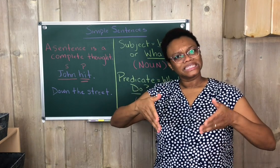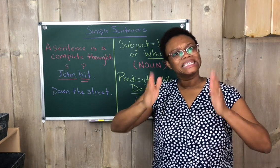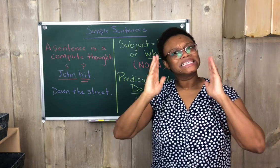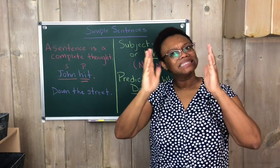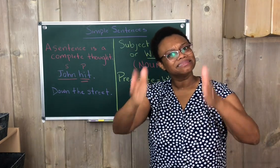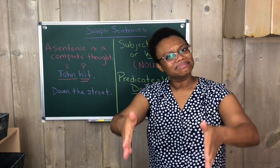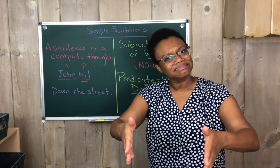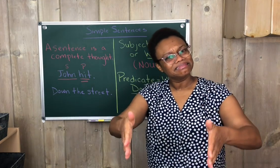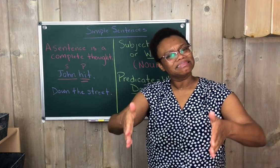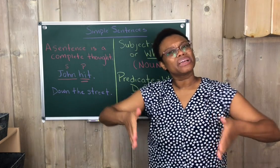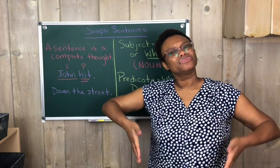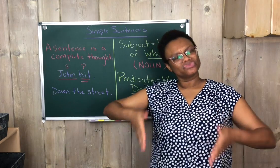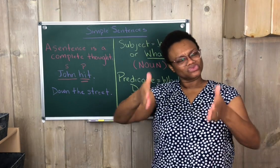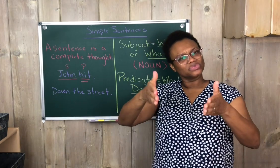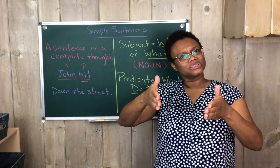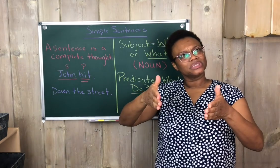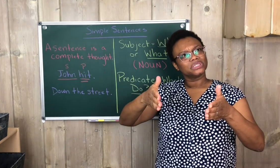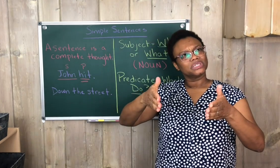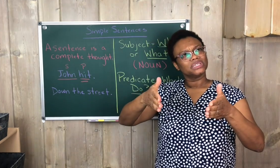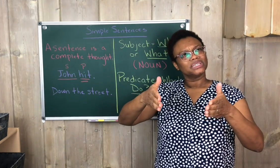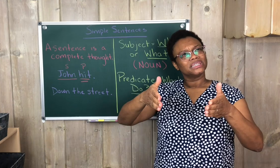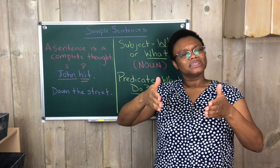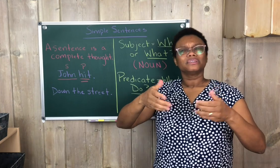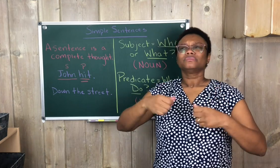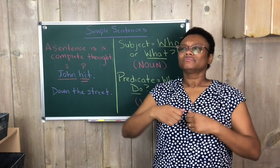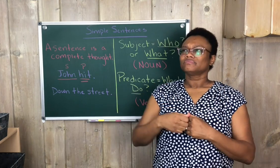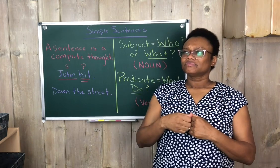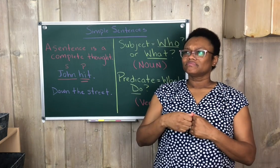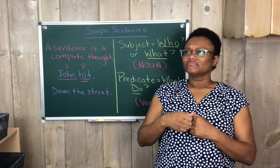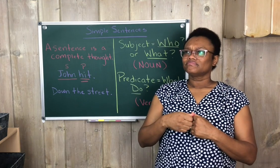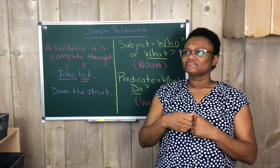Okay, so down the street, but